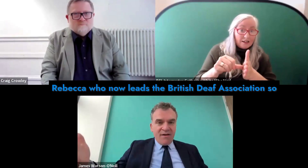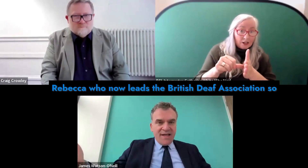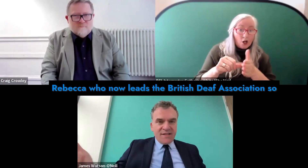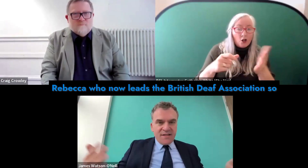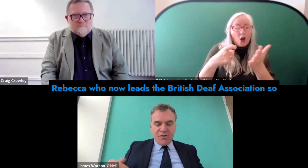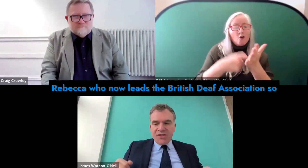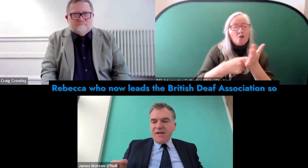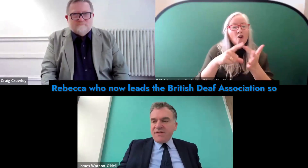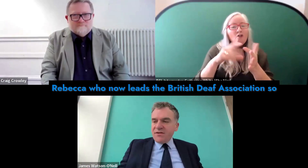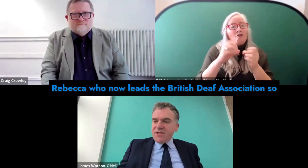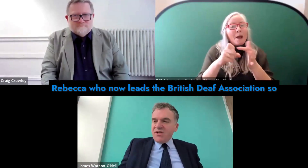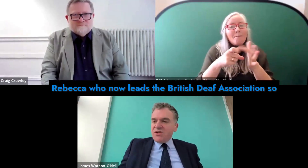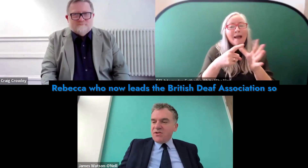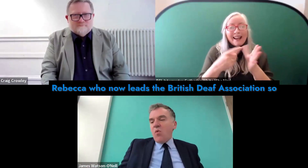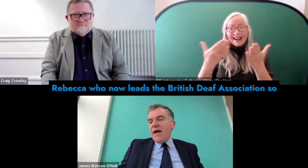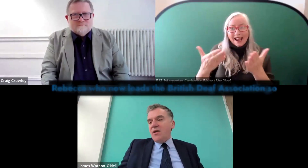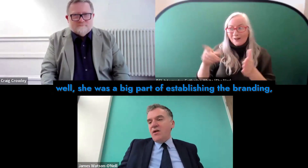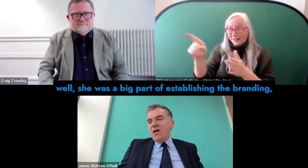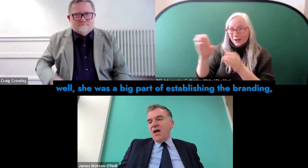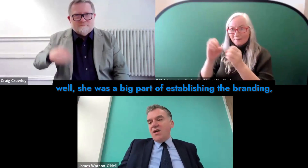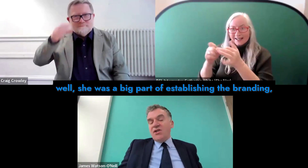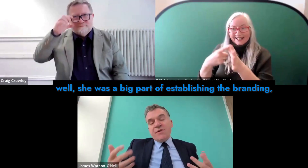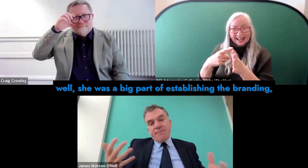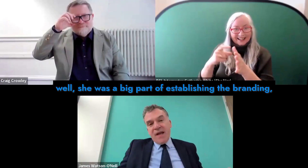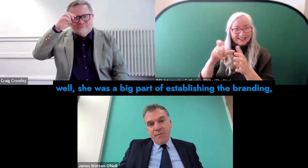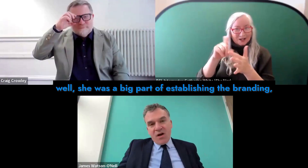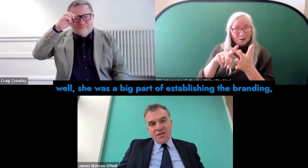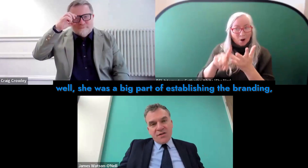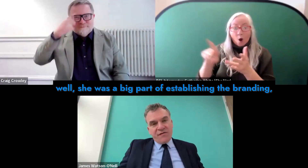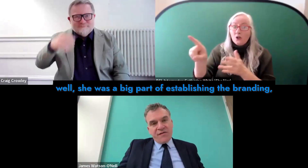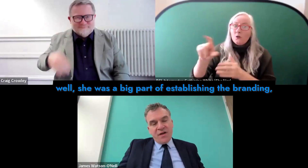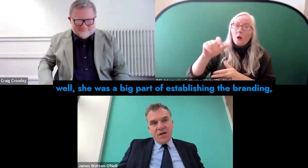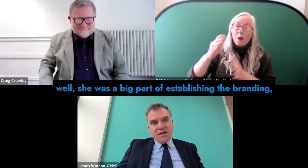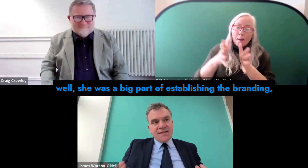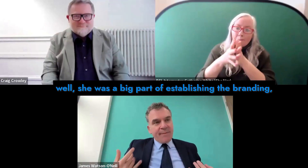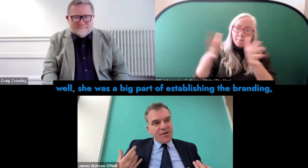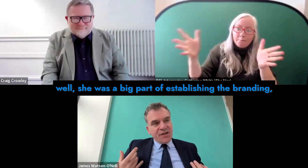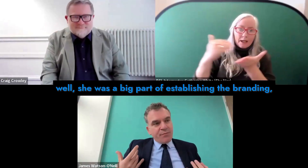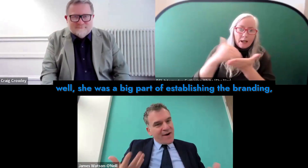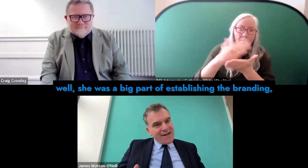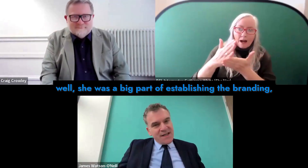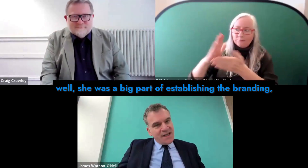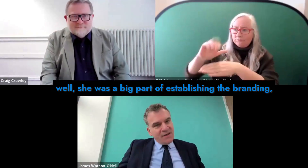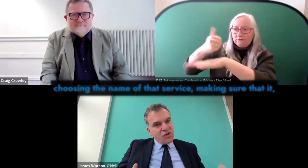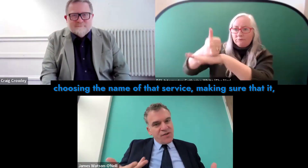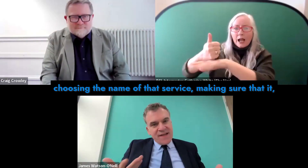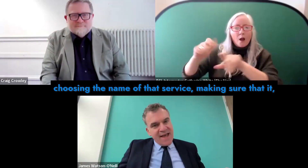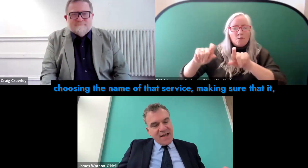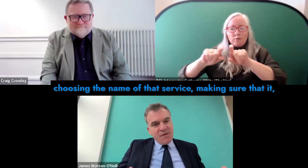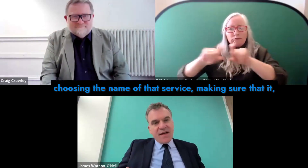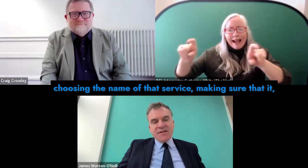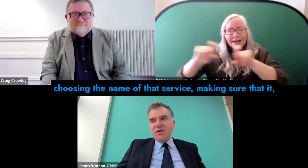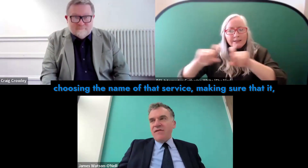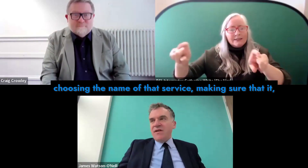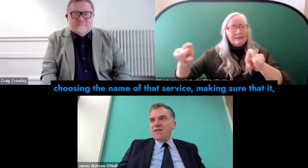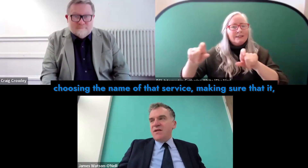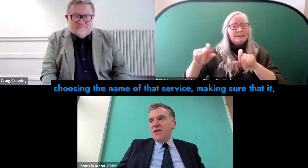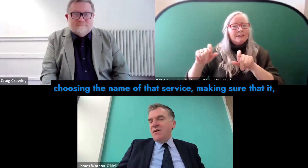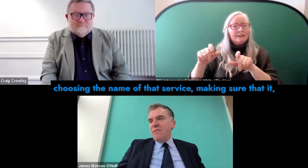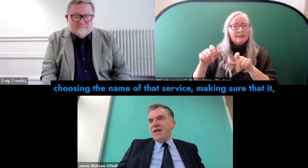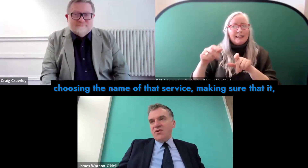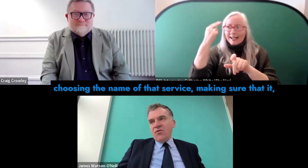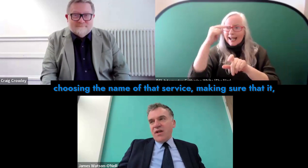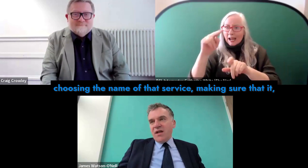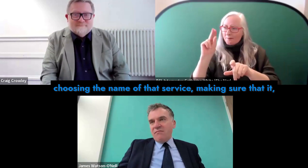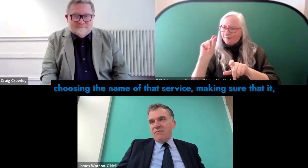Rebecca, who now leads the British Deaf Association so well, she was a big part of establishing the branding, choosing the name of that